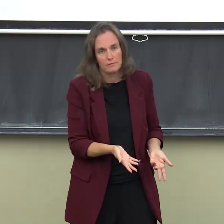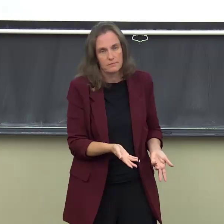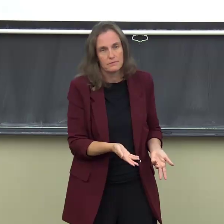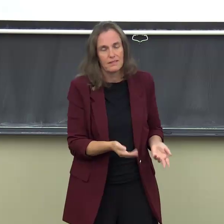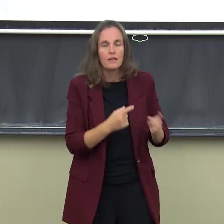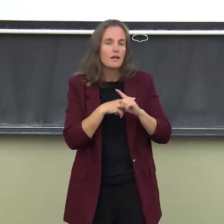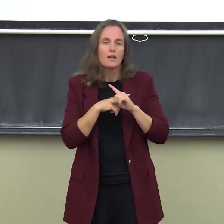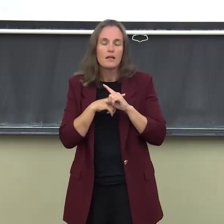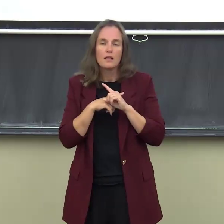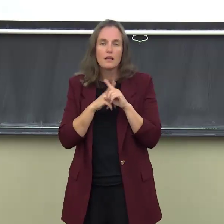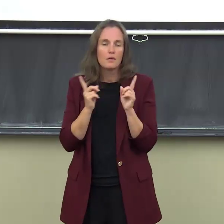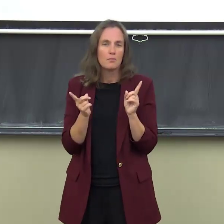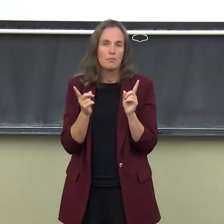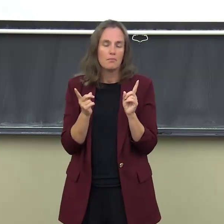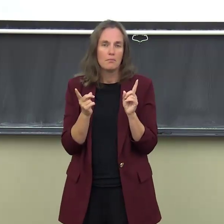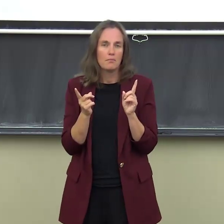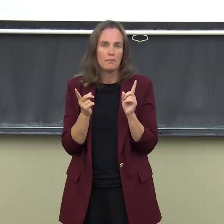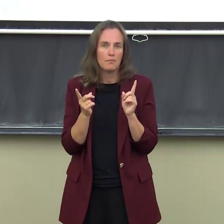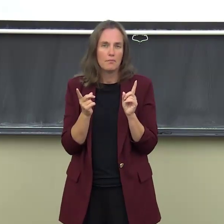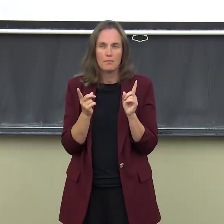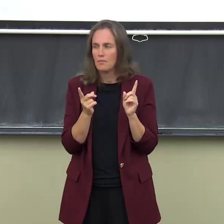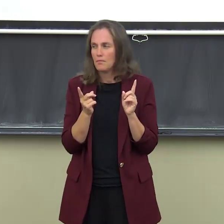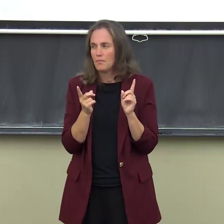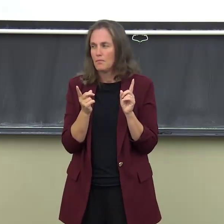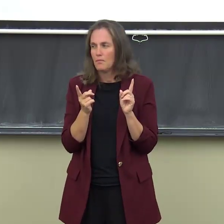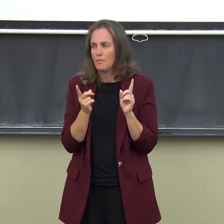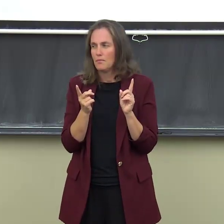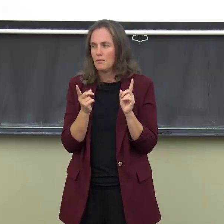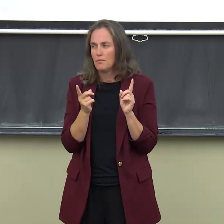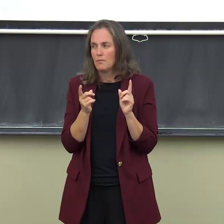never part of the cost analysis. I'm not sure if